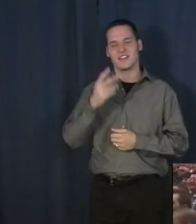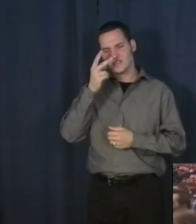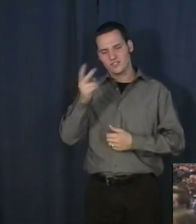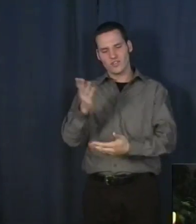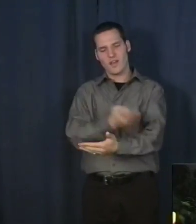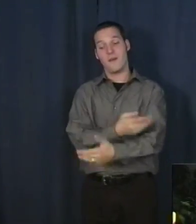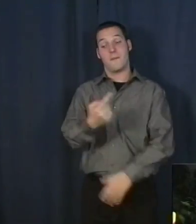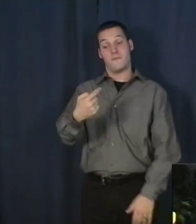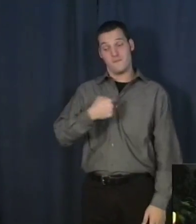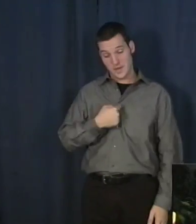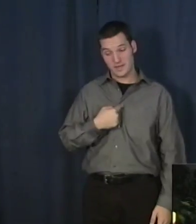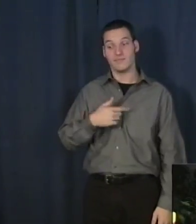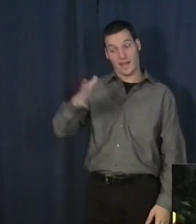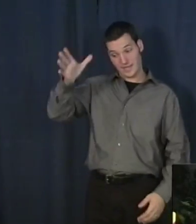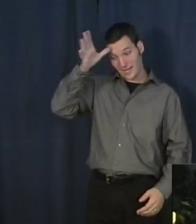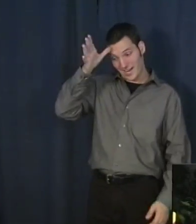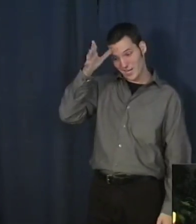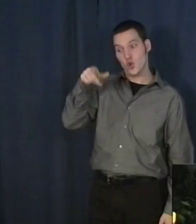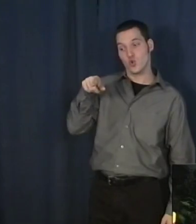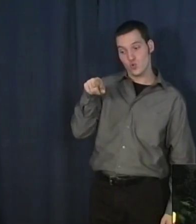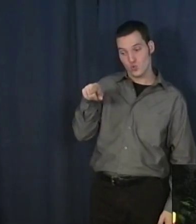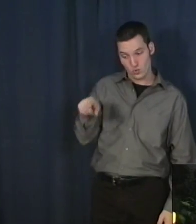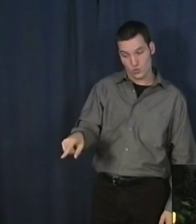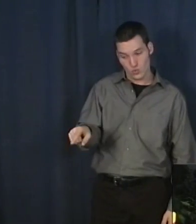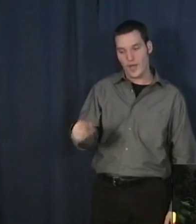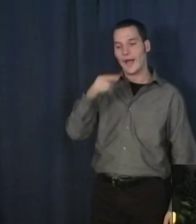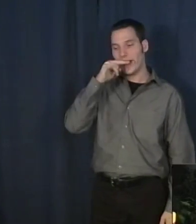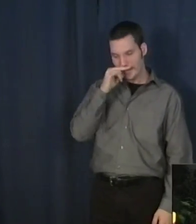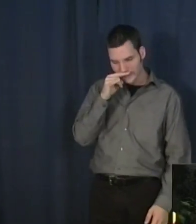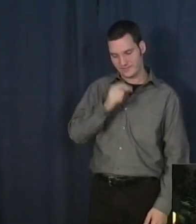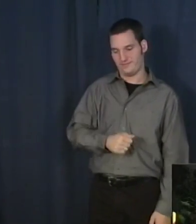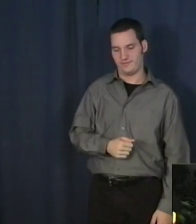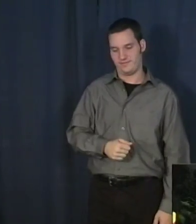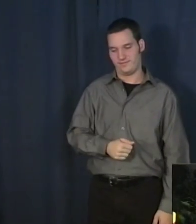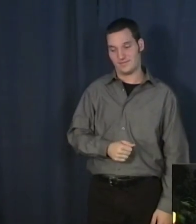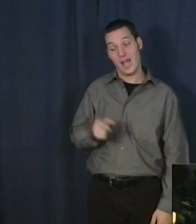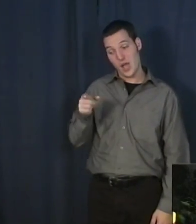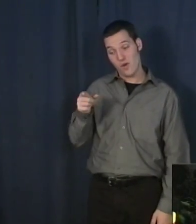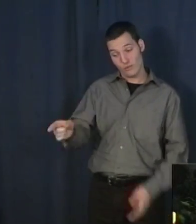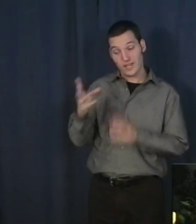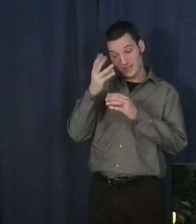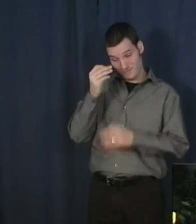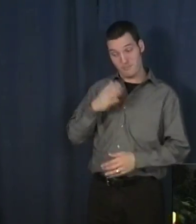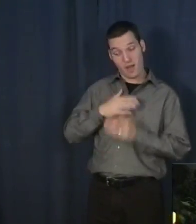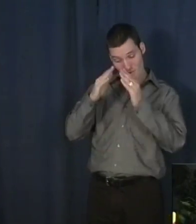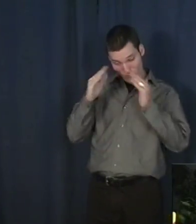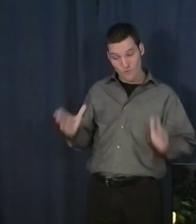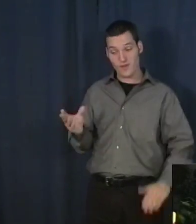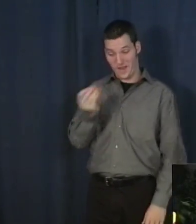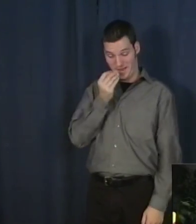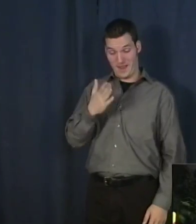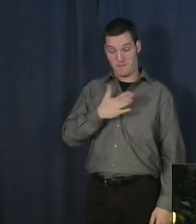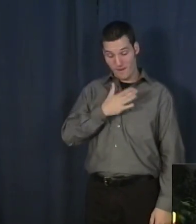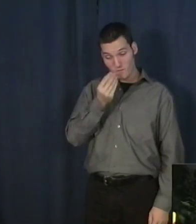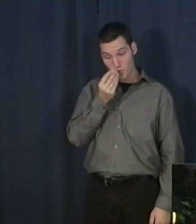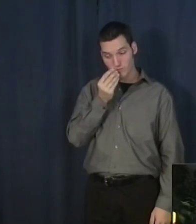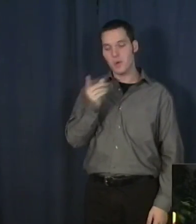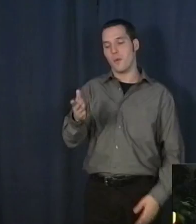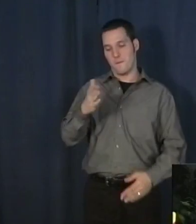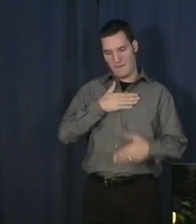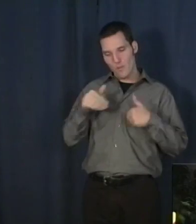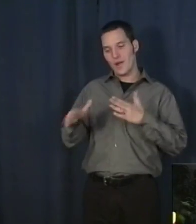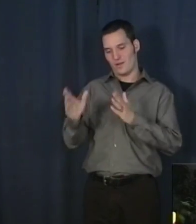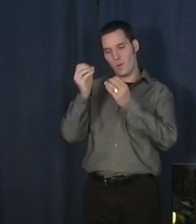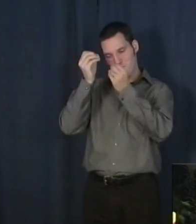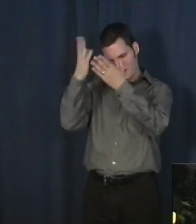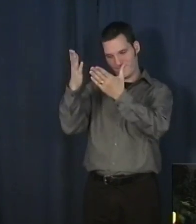You see, son? Me, Dad, you, kid. And if you're going to sleep under my roof and eat my food, you're going to